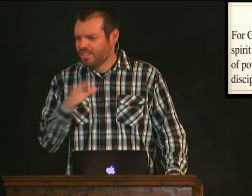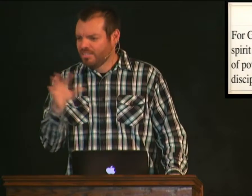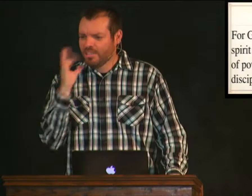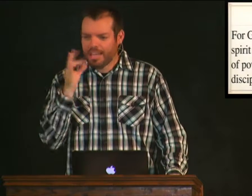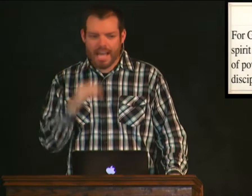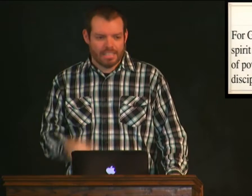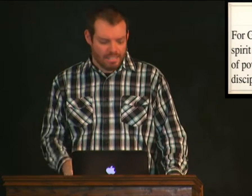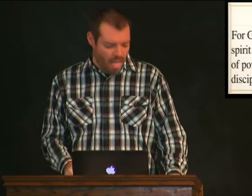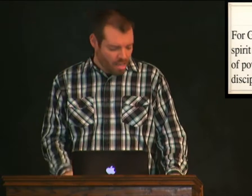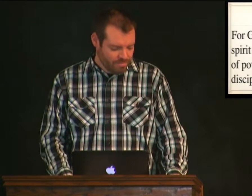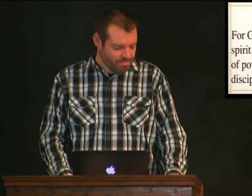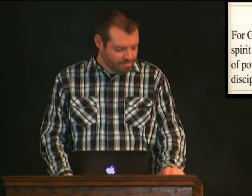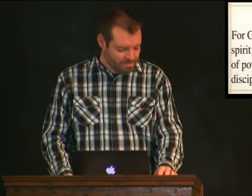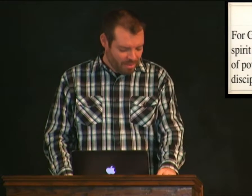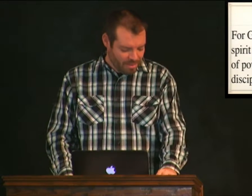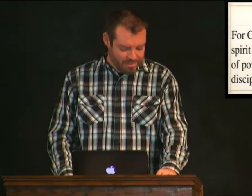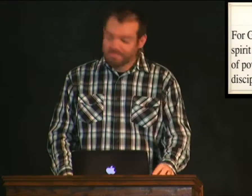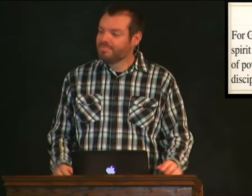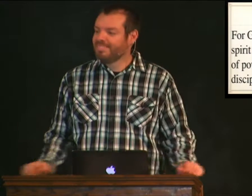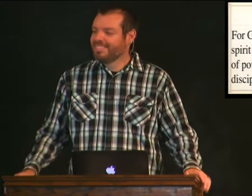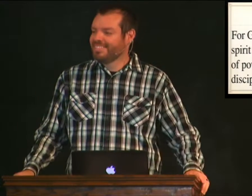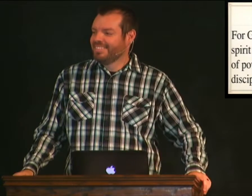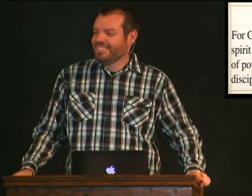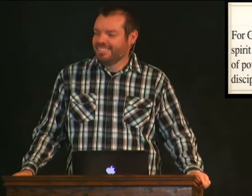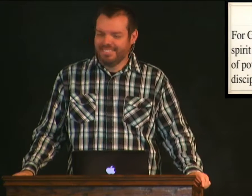Cool. You have your love for your cats.